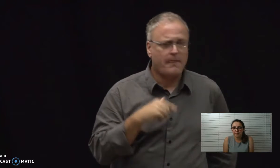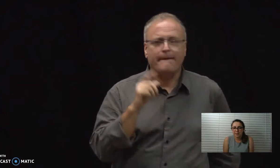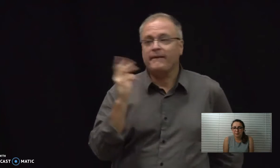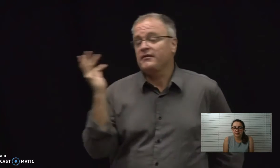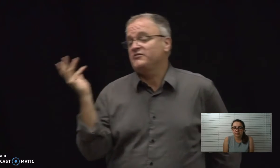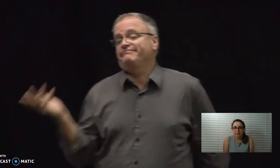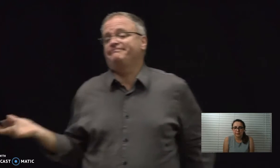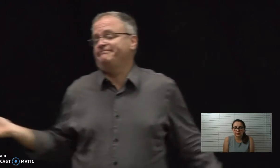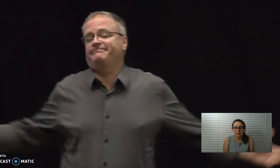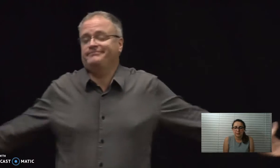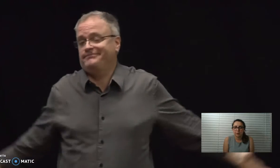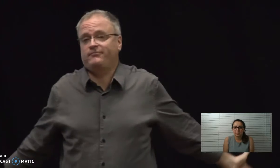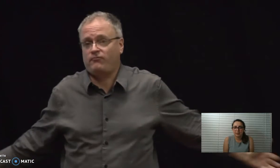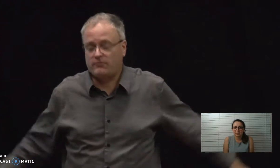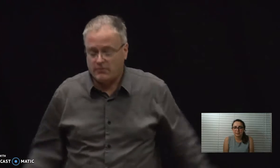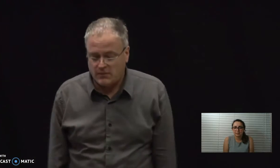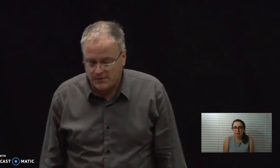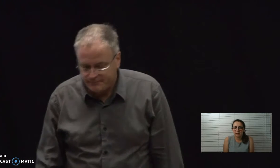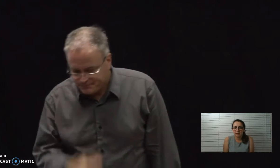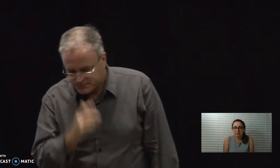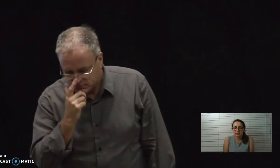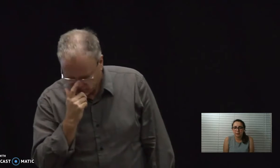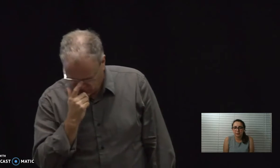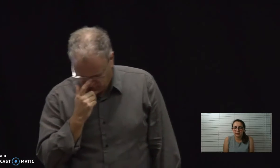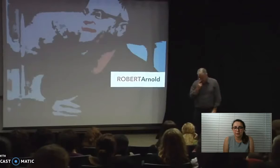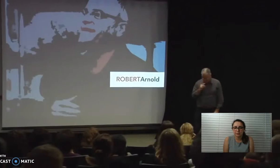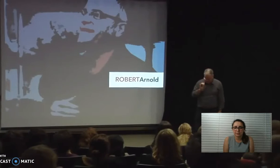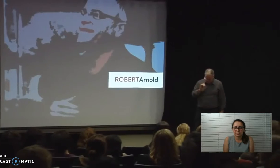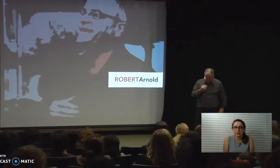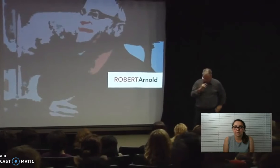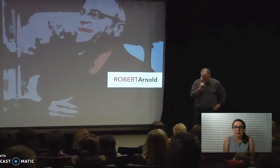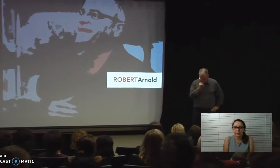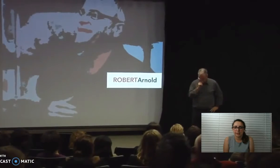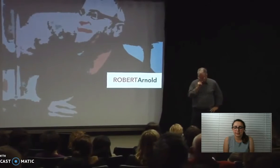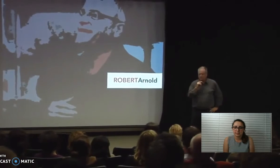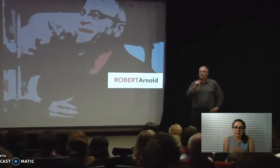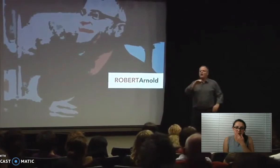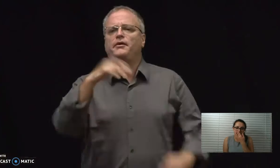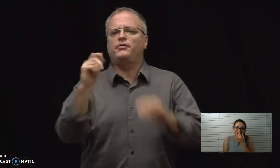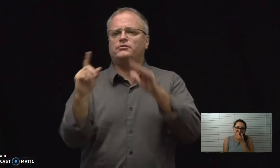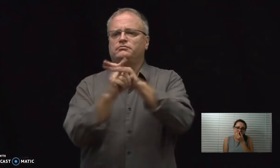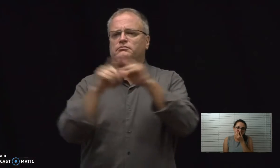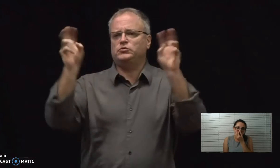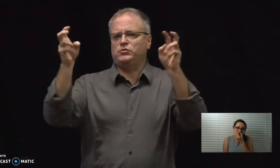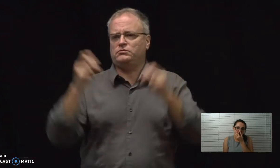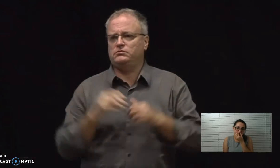they'd pay me, but that wasn't the point. The point was that they're losing their self-expression that way.